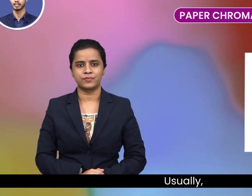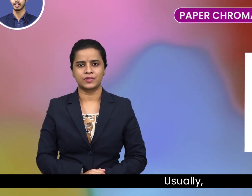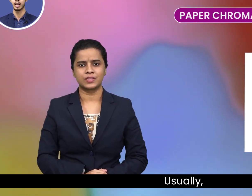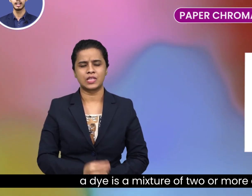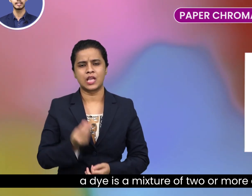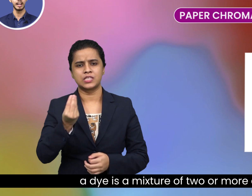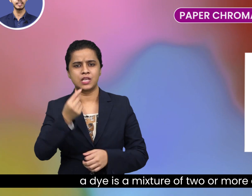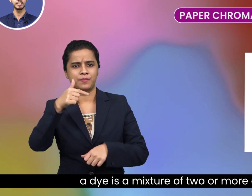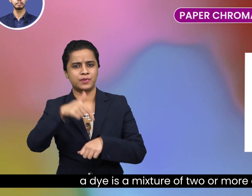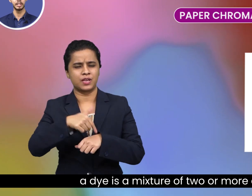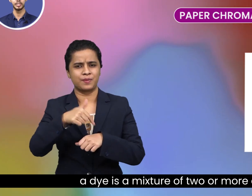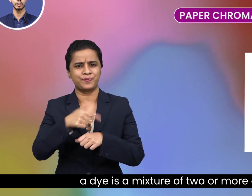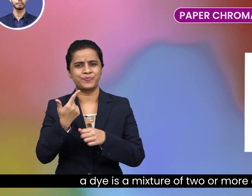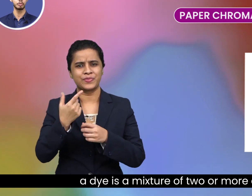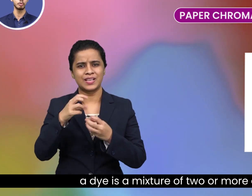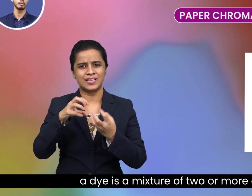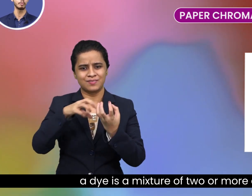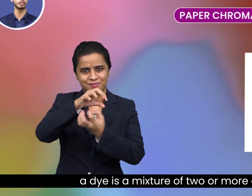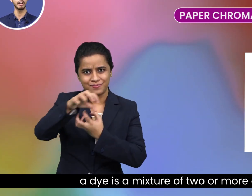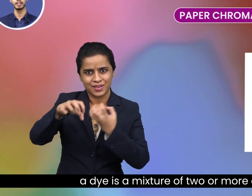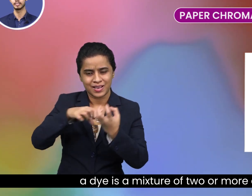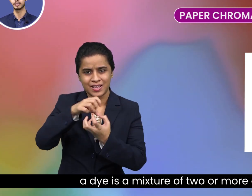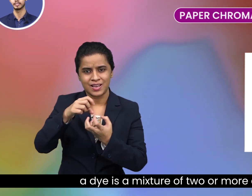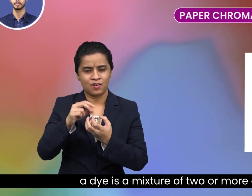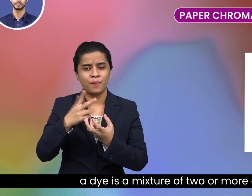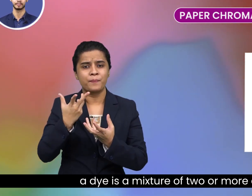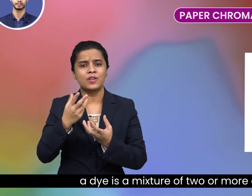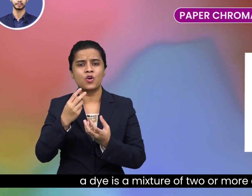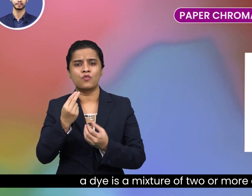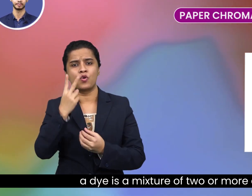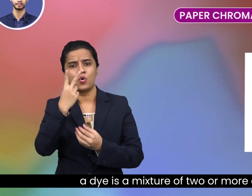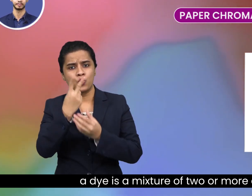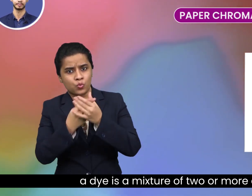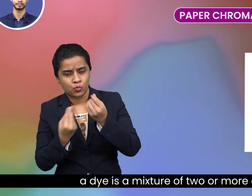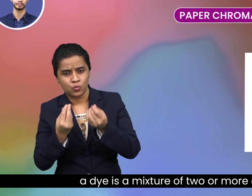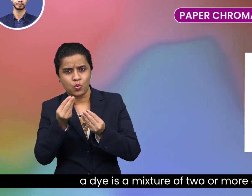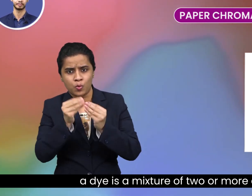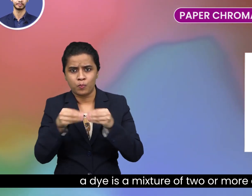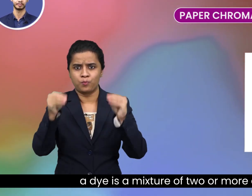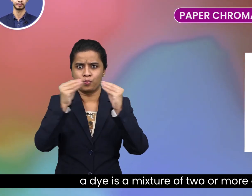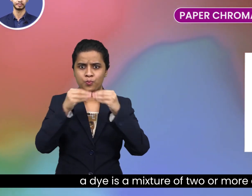Usually, a dye is a mixture of 2 or more colors.